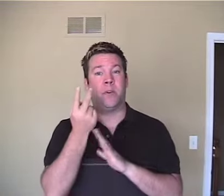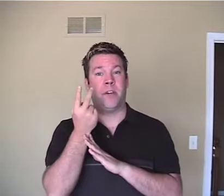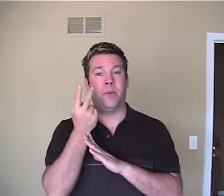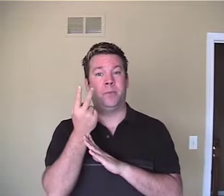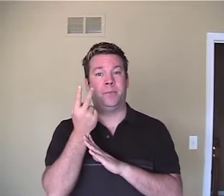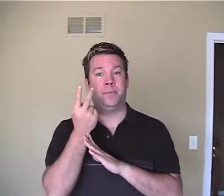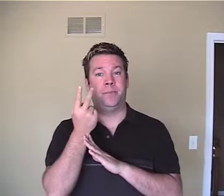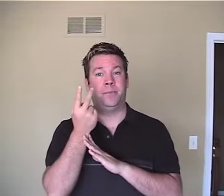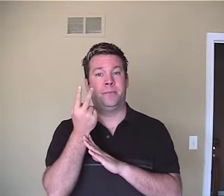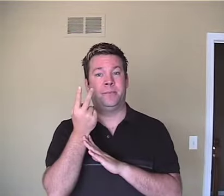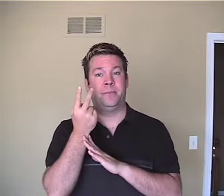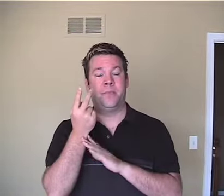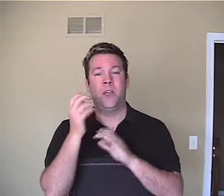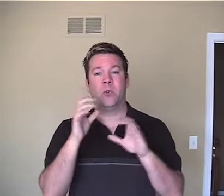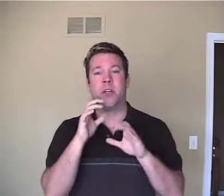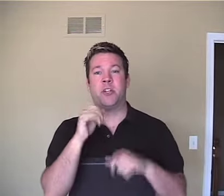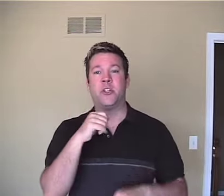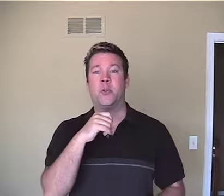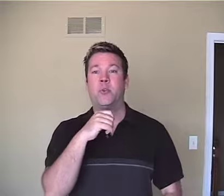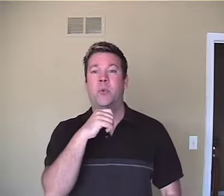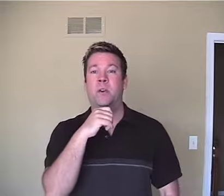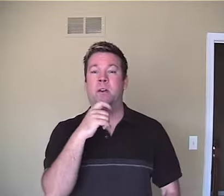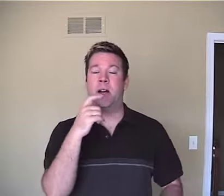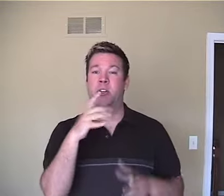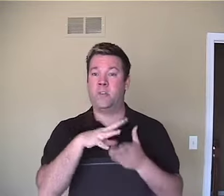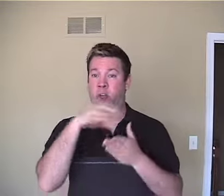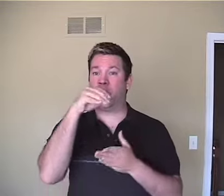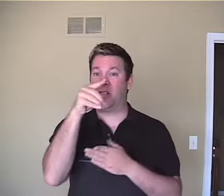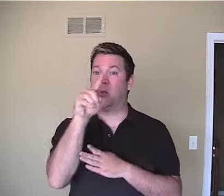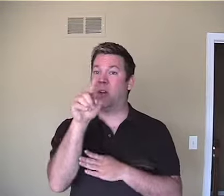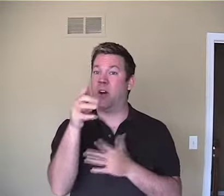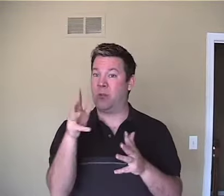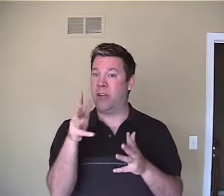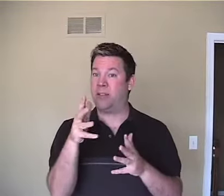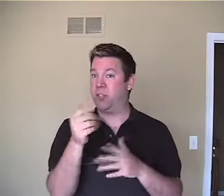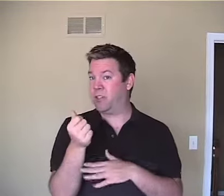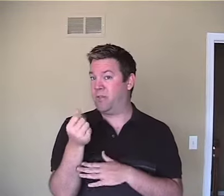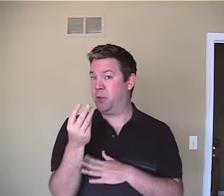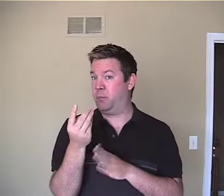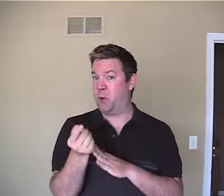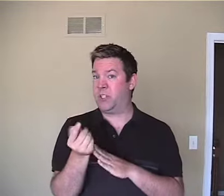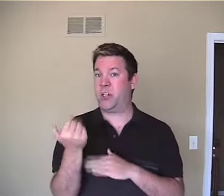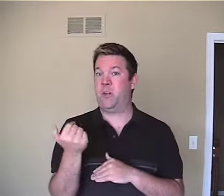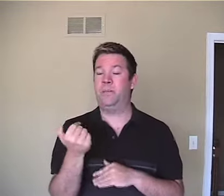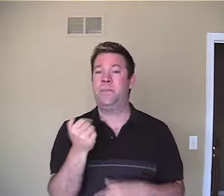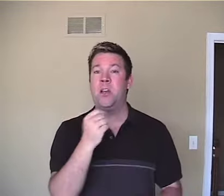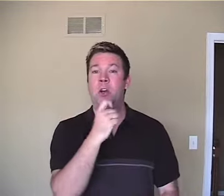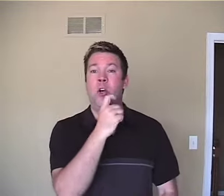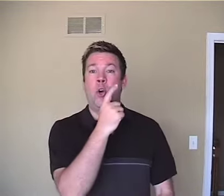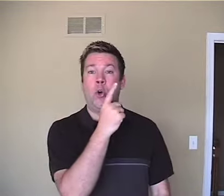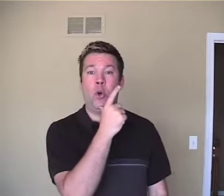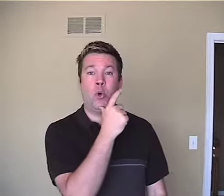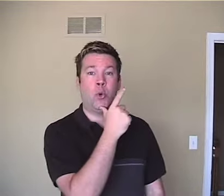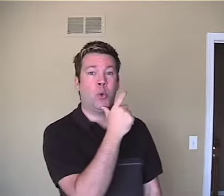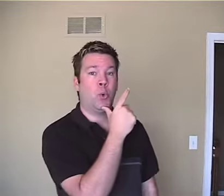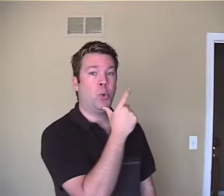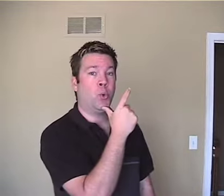review. We're going to do, you've learned this one already just a few moments ago. Who?